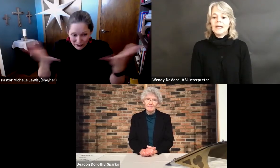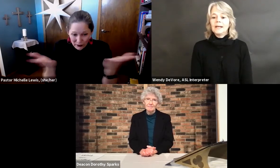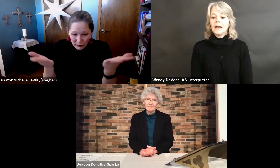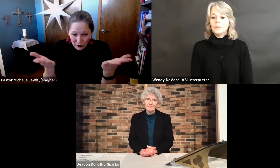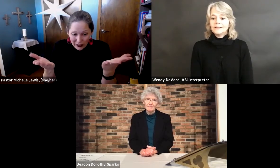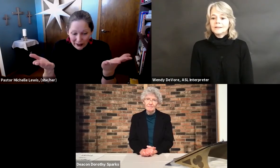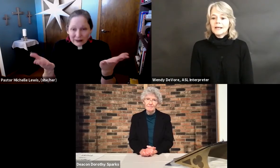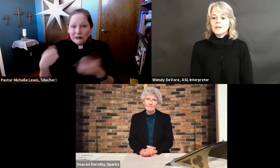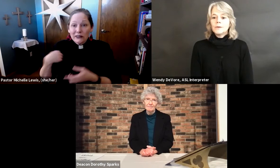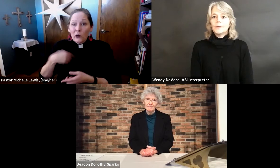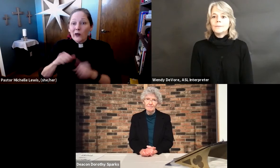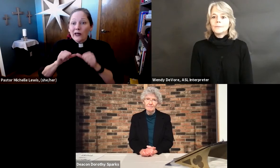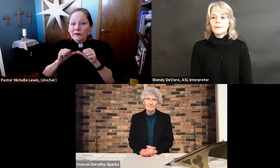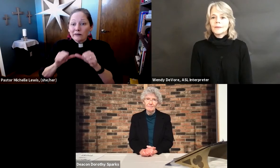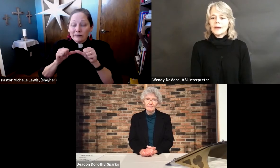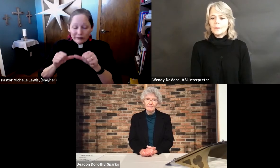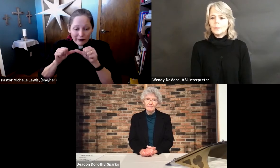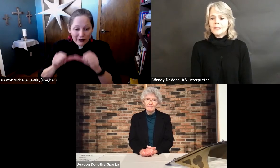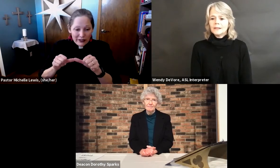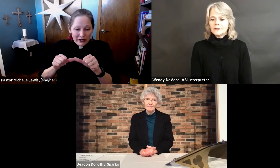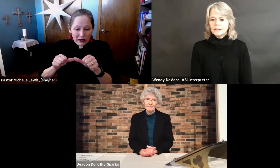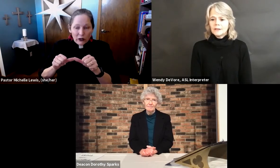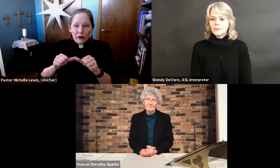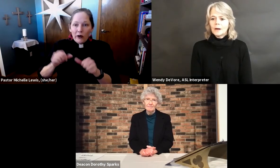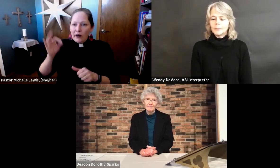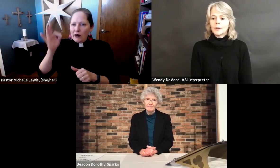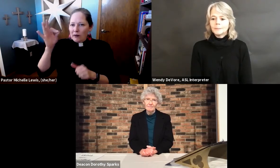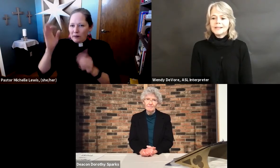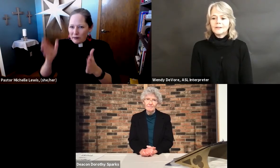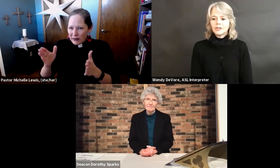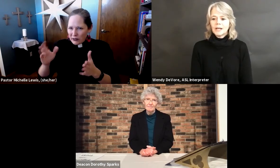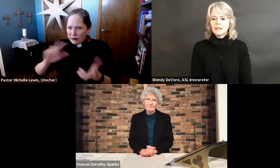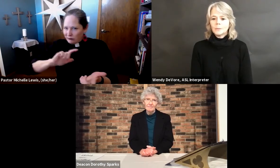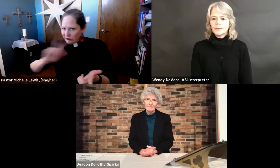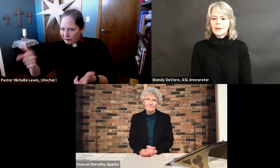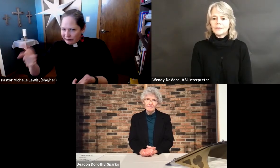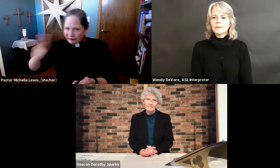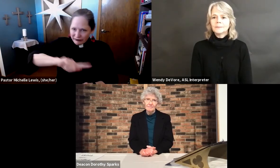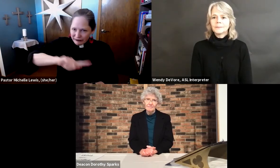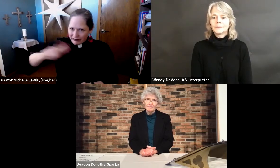And I want to let you know that we continue our pulpit exchange with Bethel.